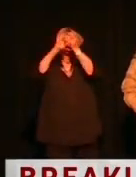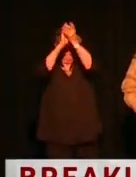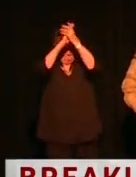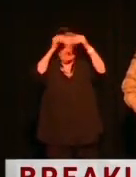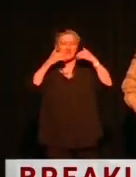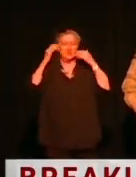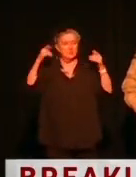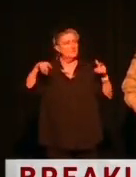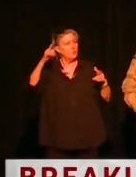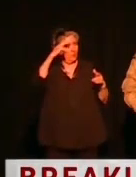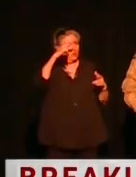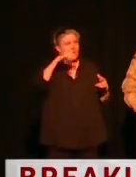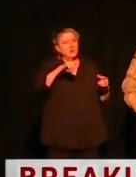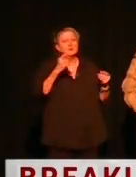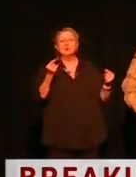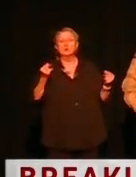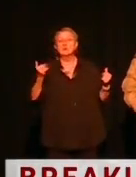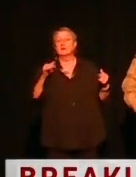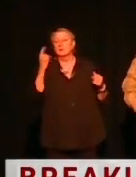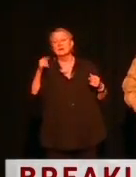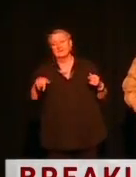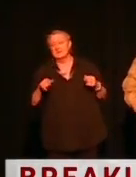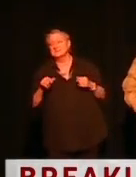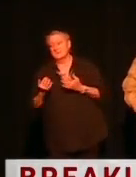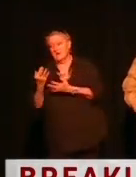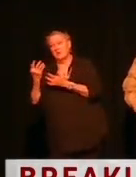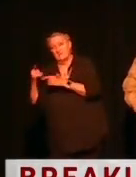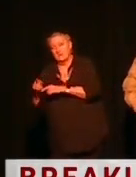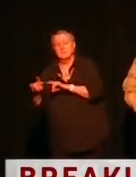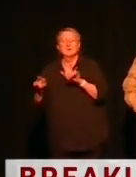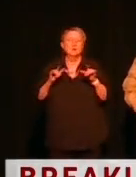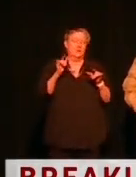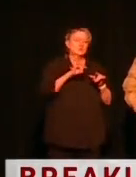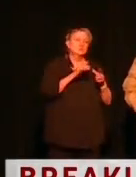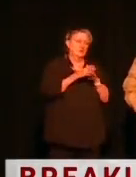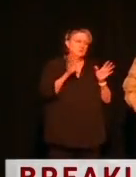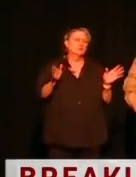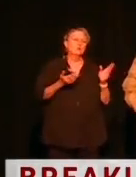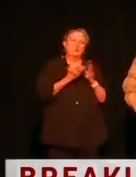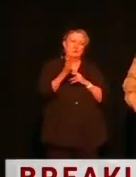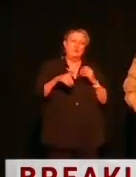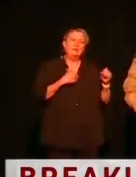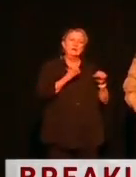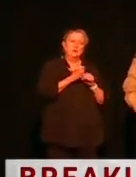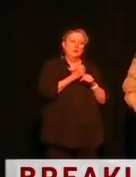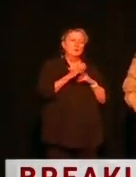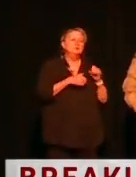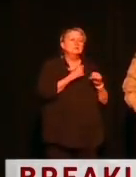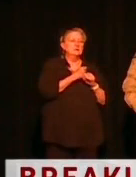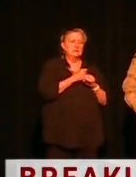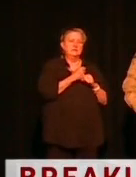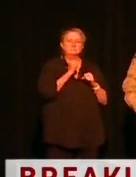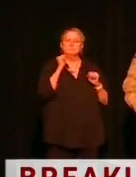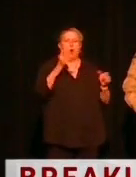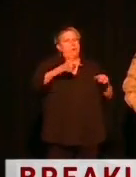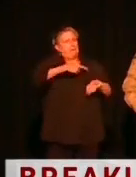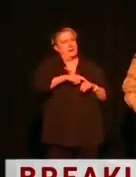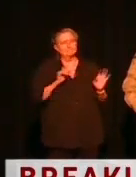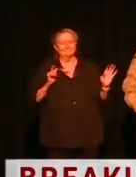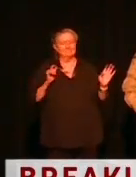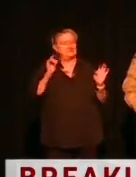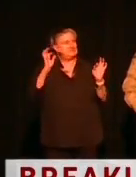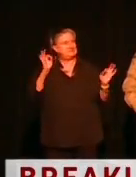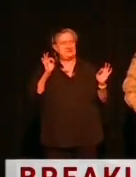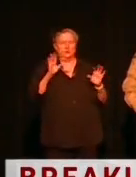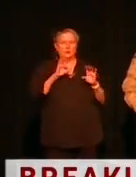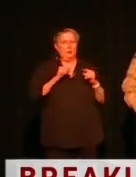and a thank you for what they do, not only in this fire event, but also throughout the year and all the time. They're a